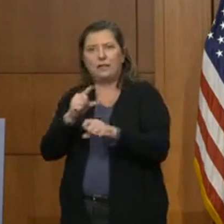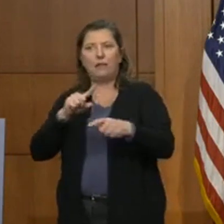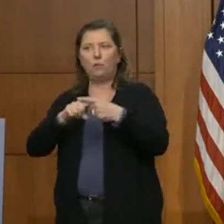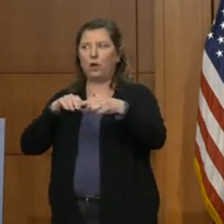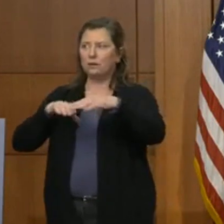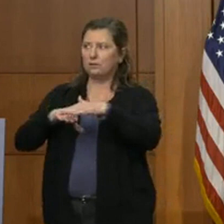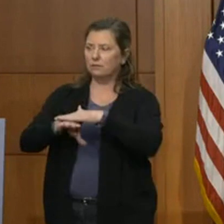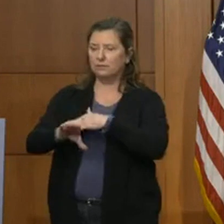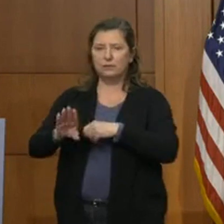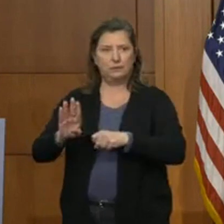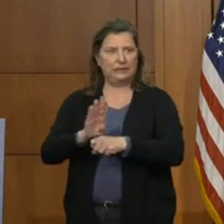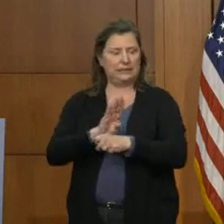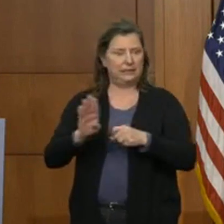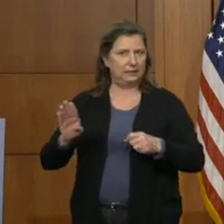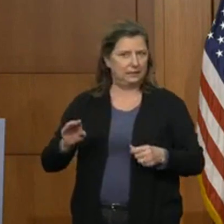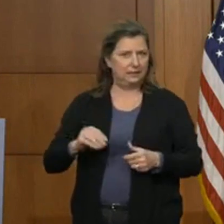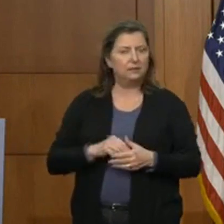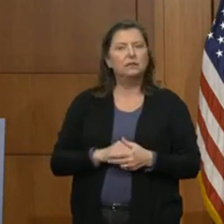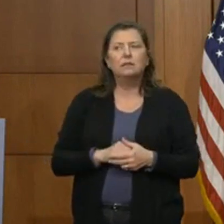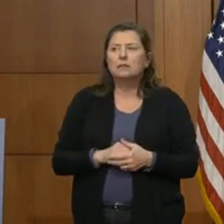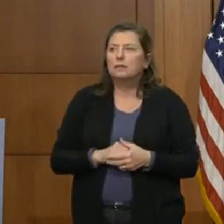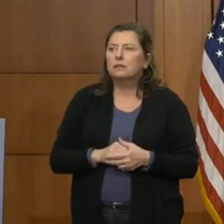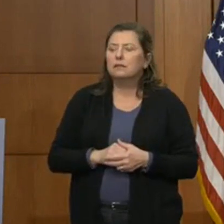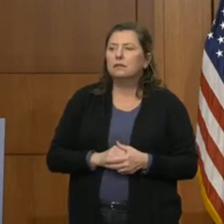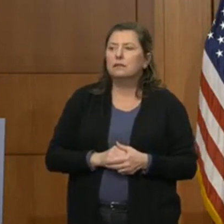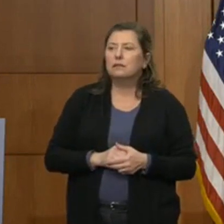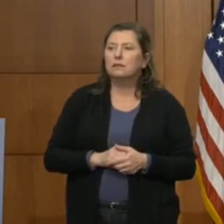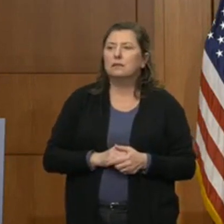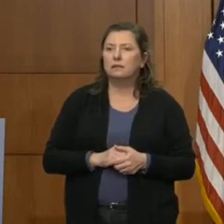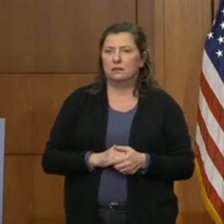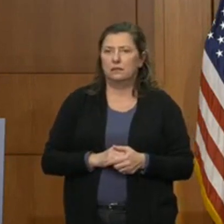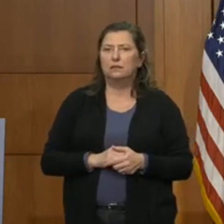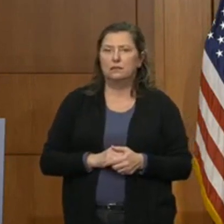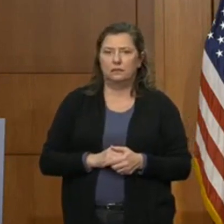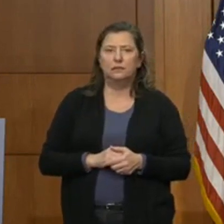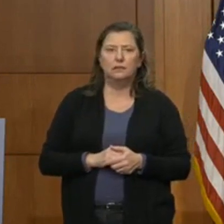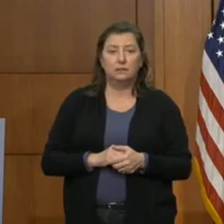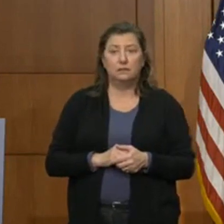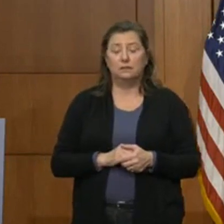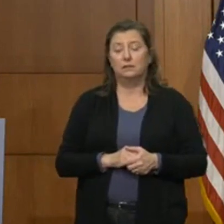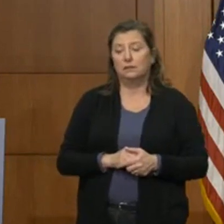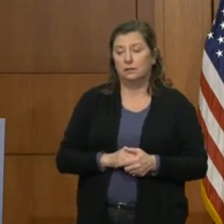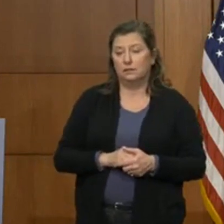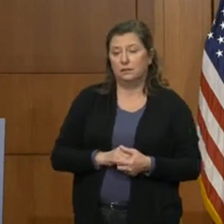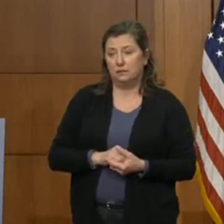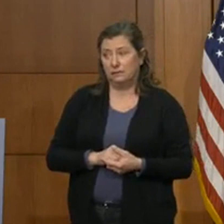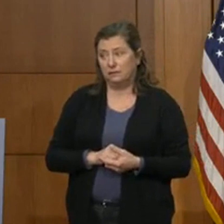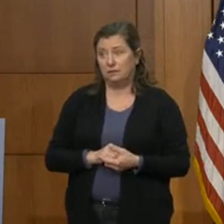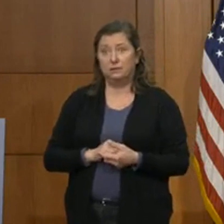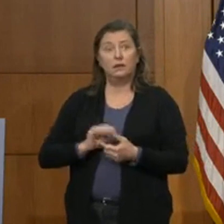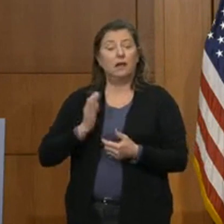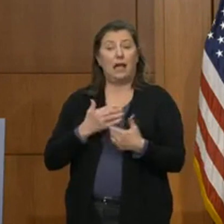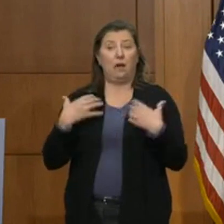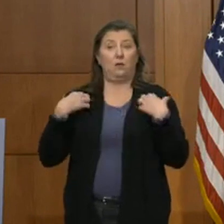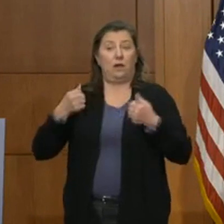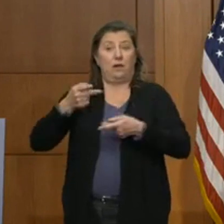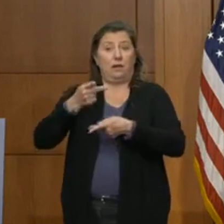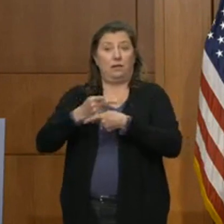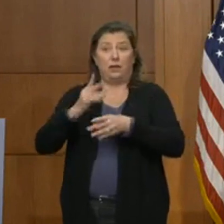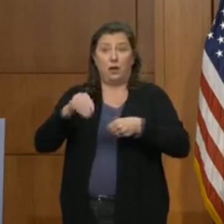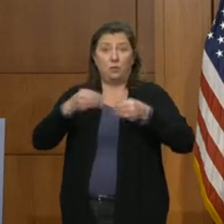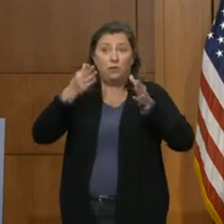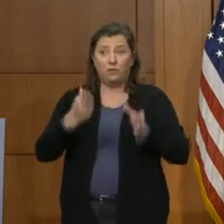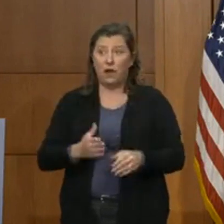place of business. And there is no group that has been working any harder than our healthcare providers and